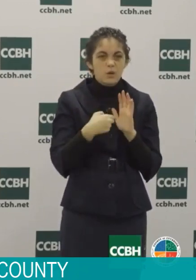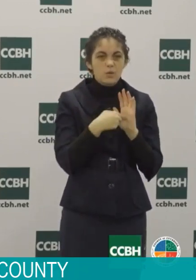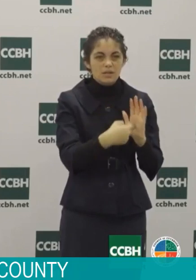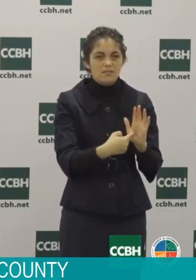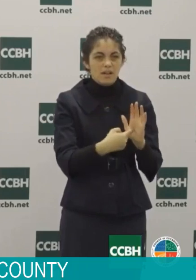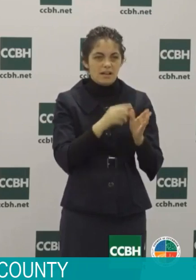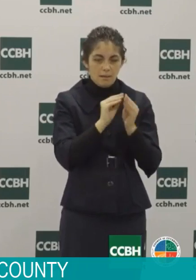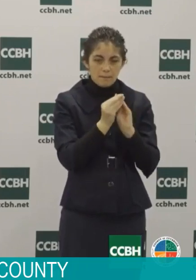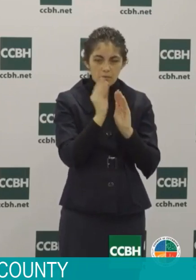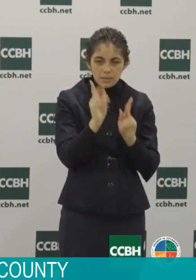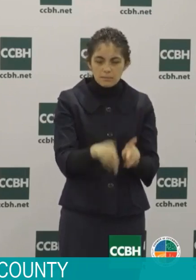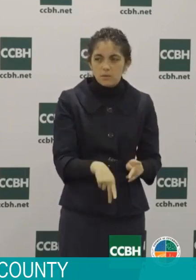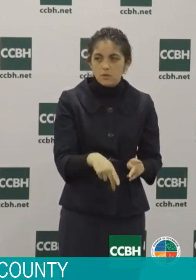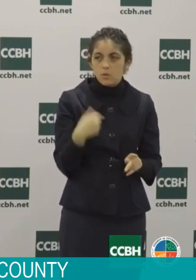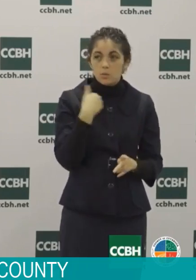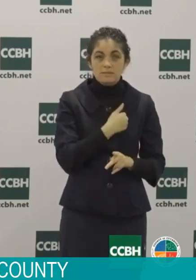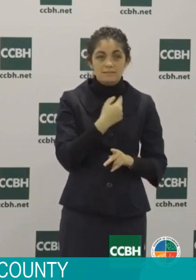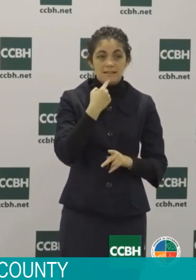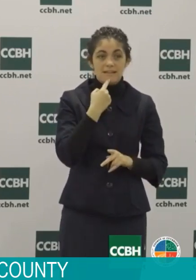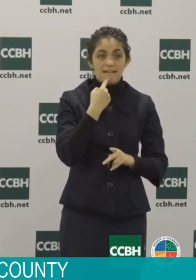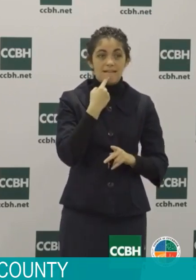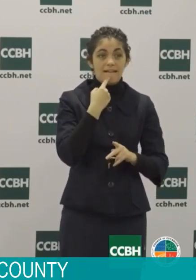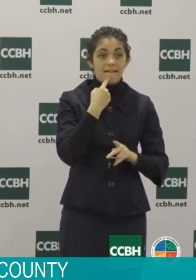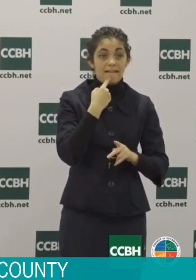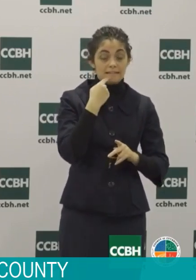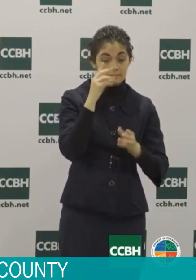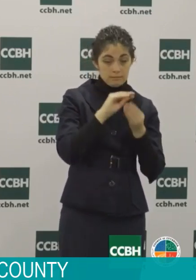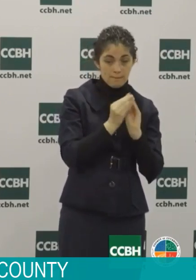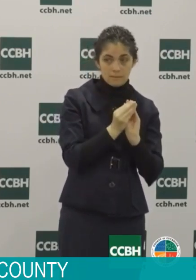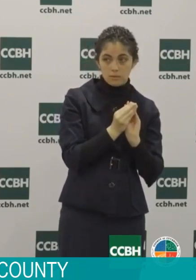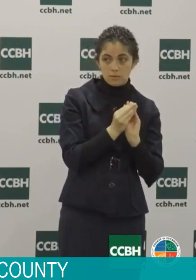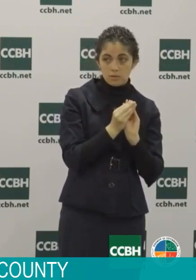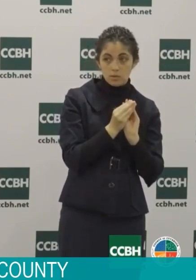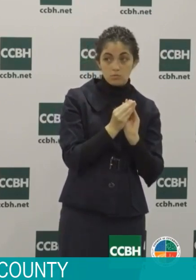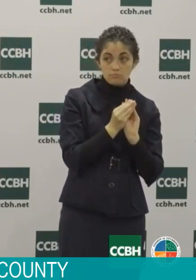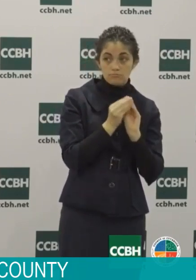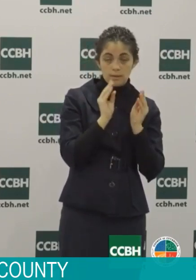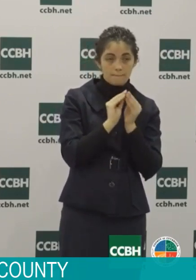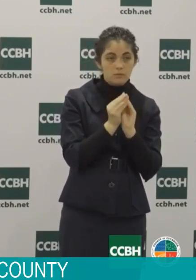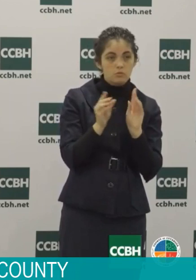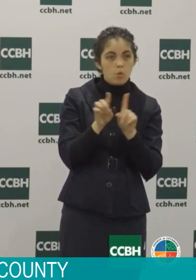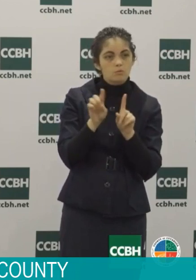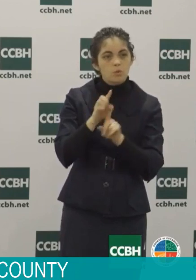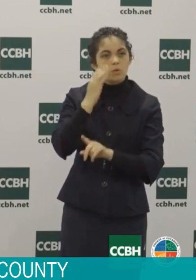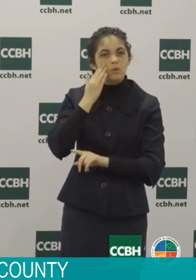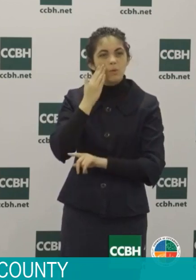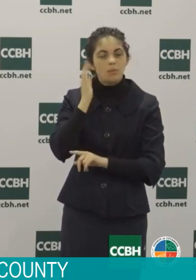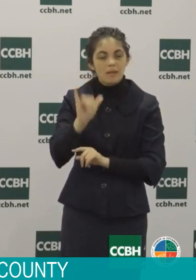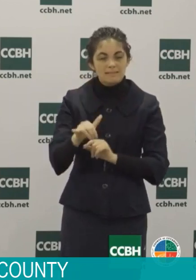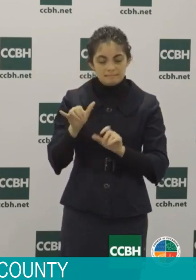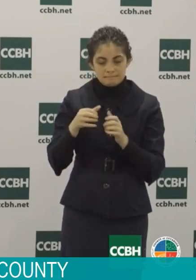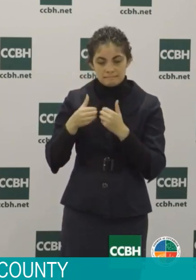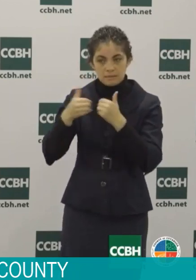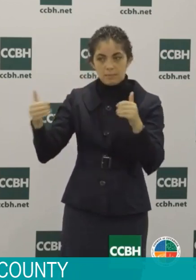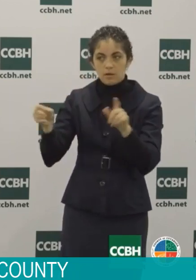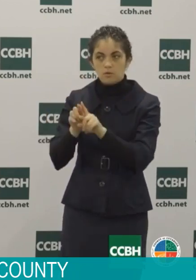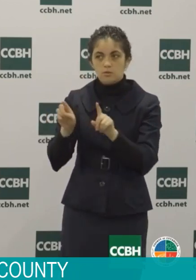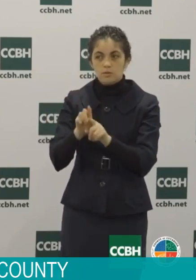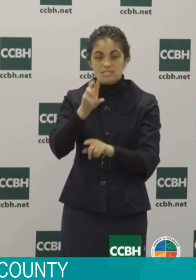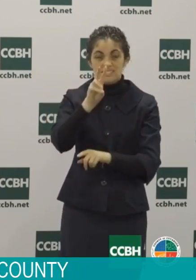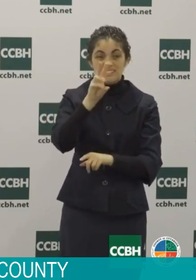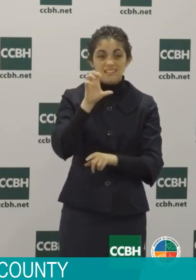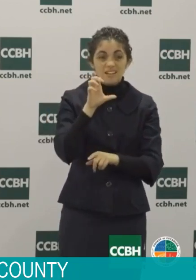a case, and this is why our case identification and isolation are so important. We've done nearly 600